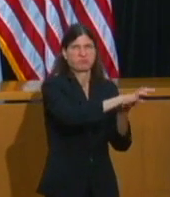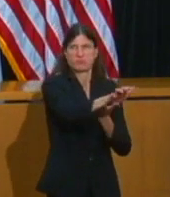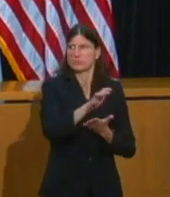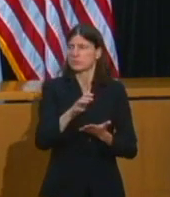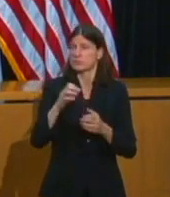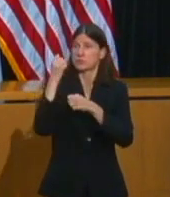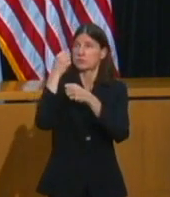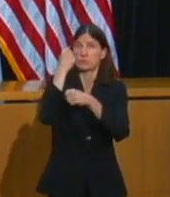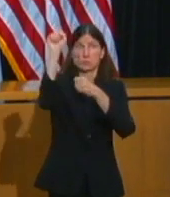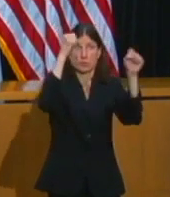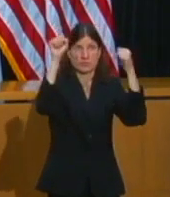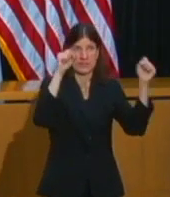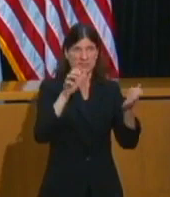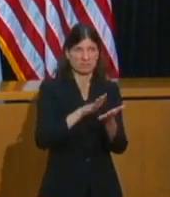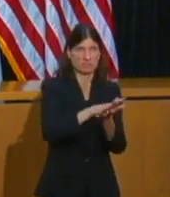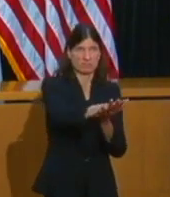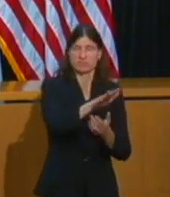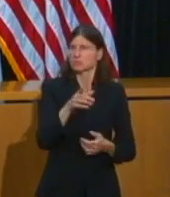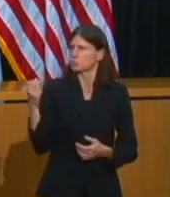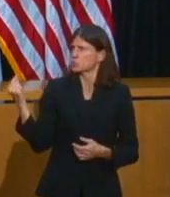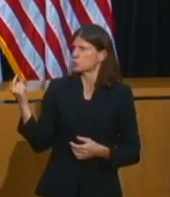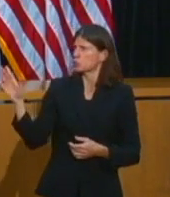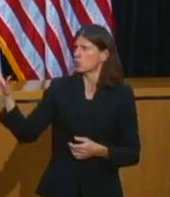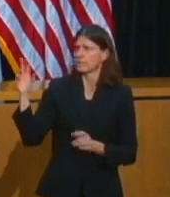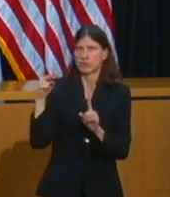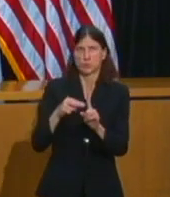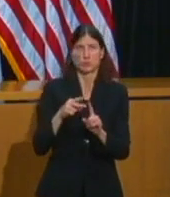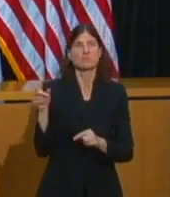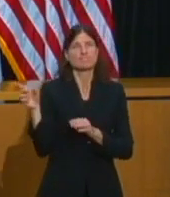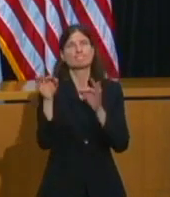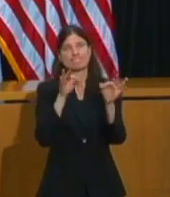we spend a lot of time talking to our colleagues in local government,